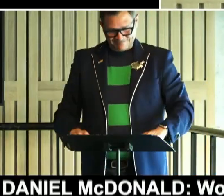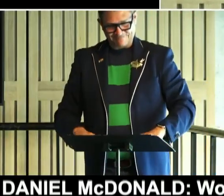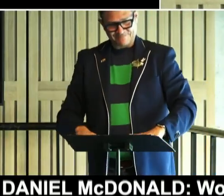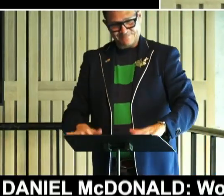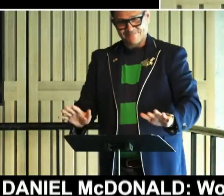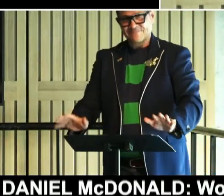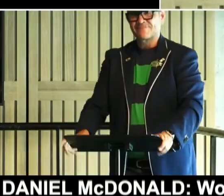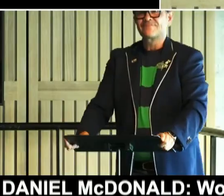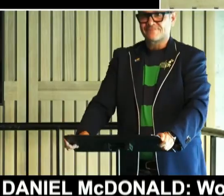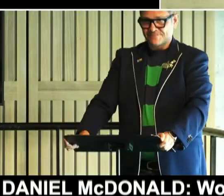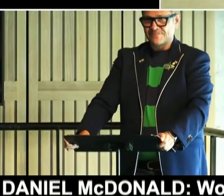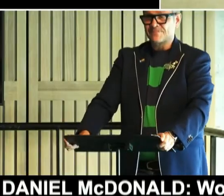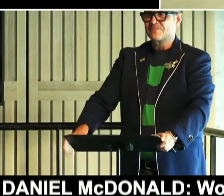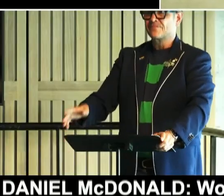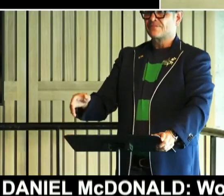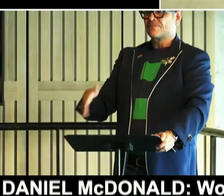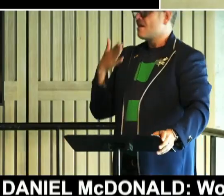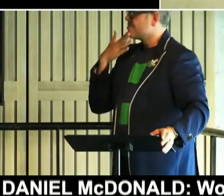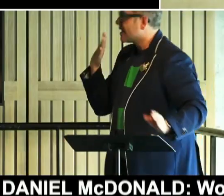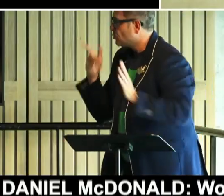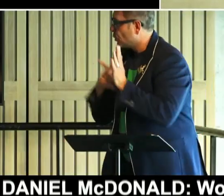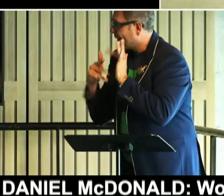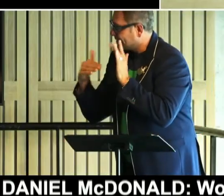your smiles here today.